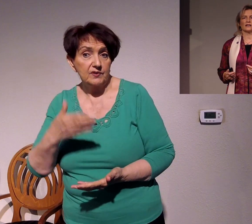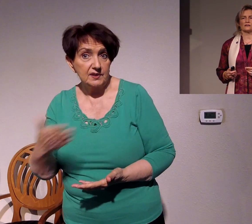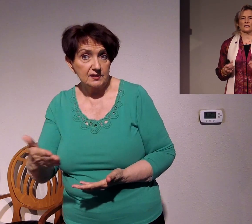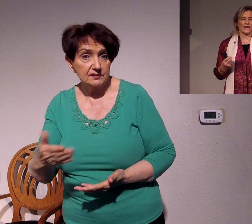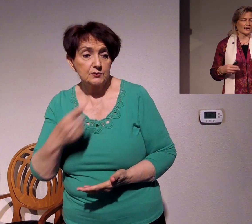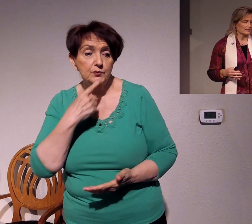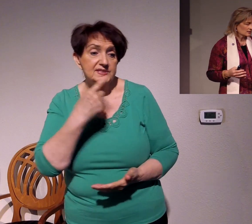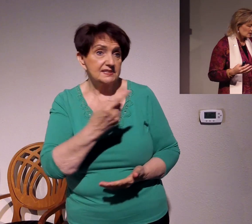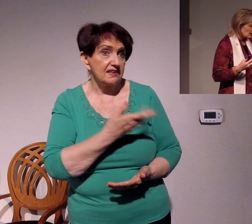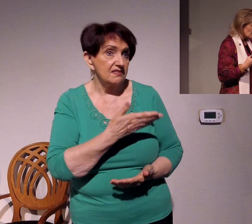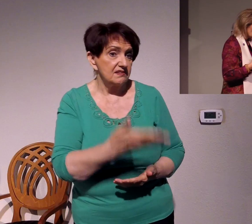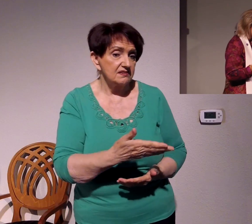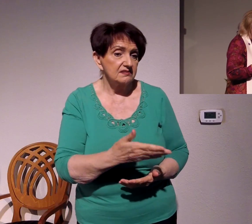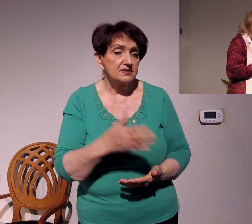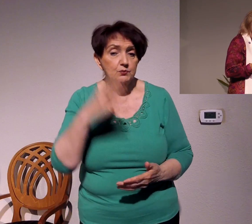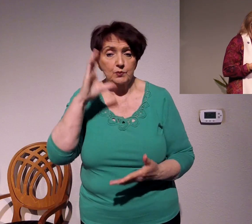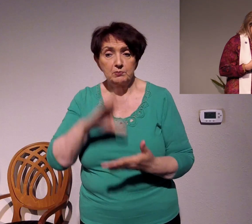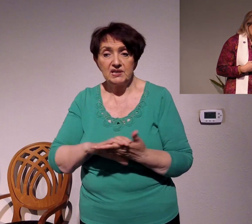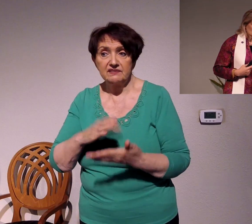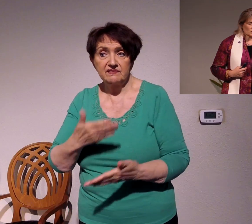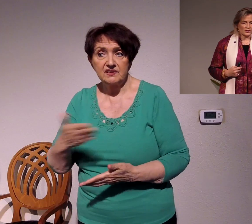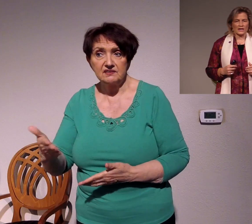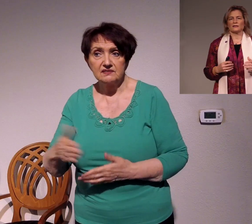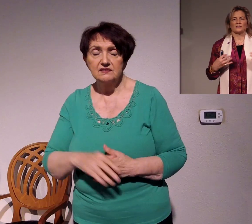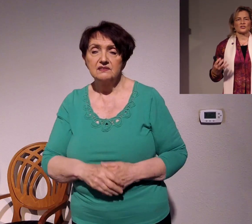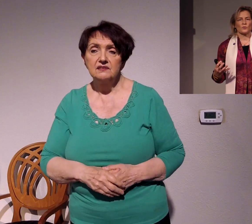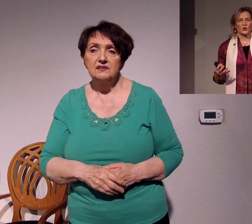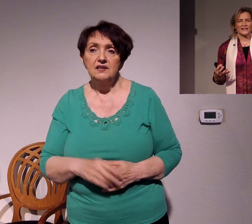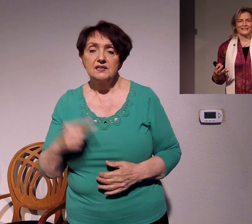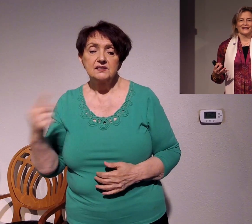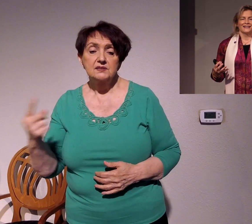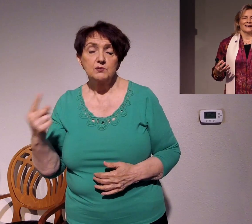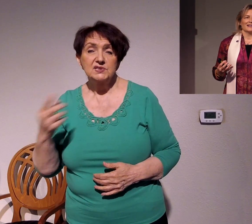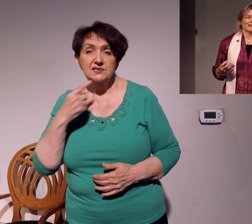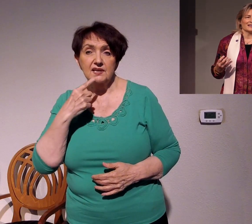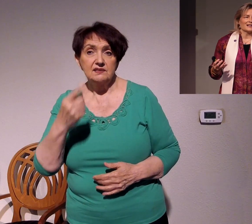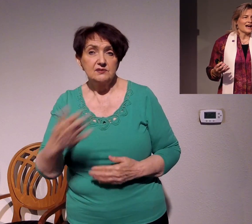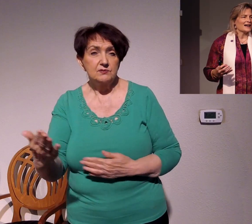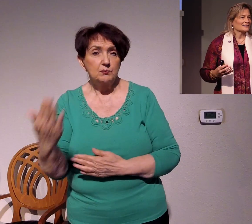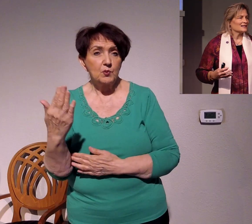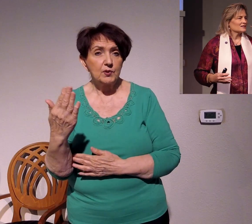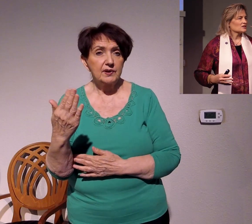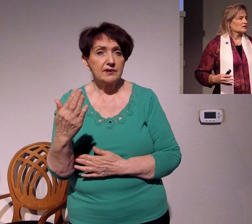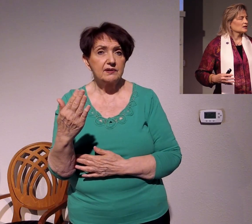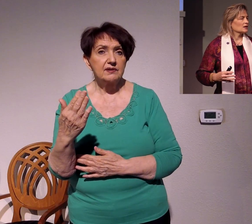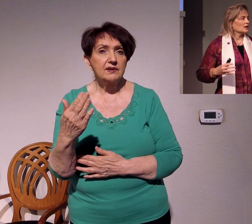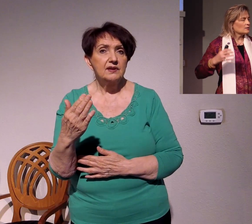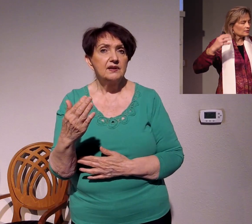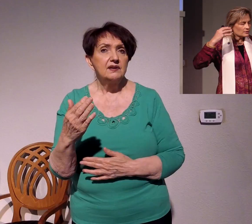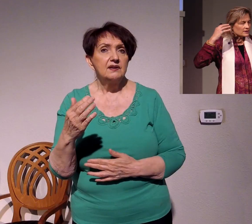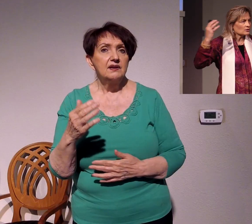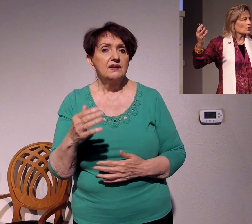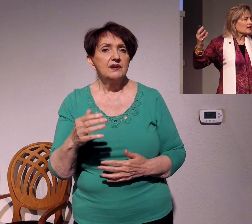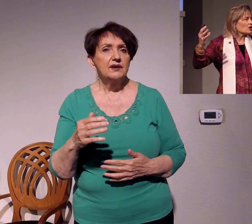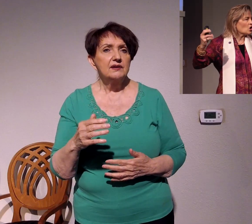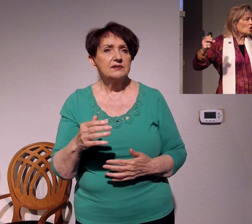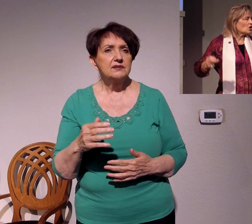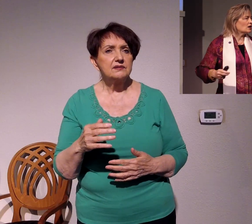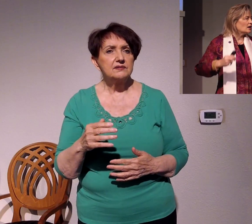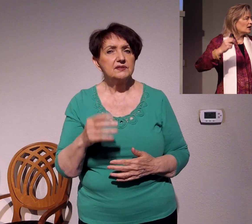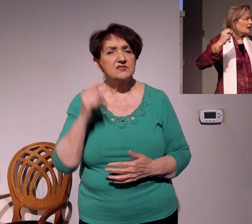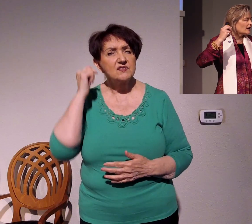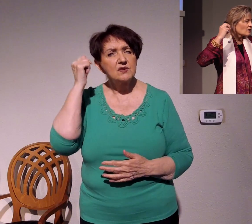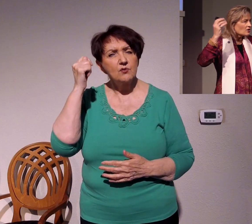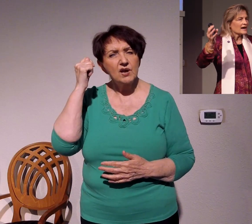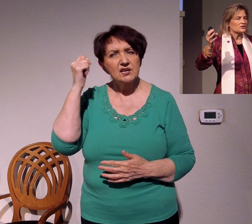believe things, and as someone was saying this morning in class, it's